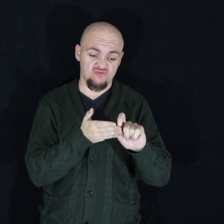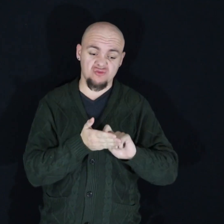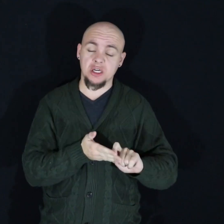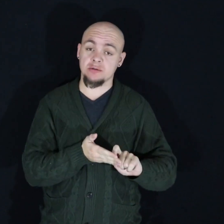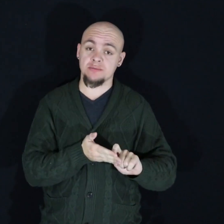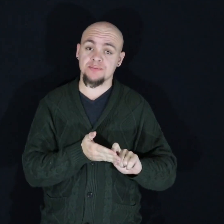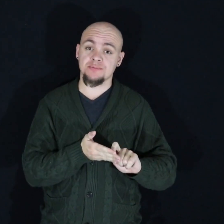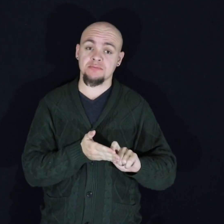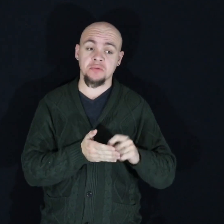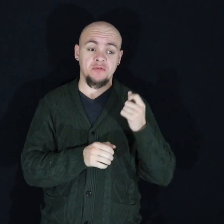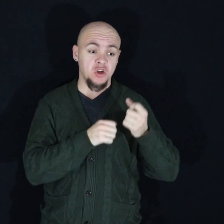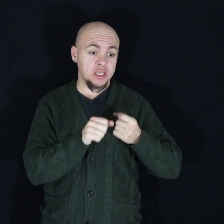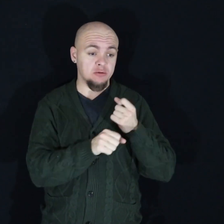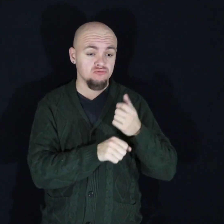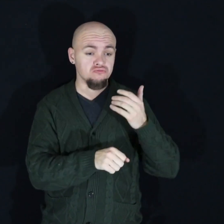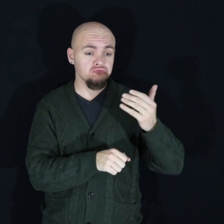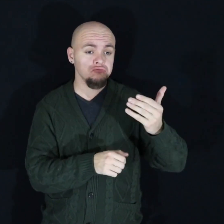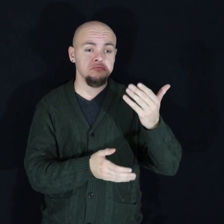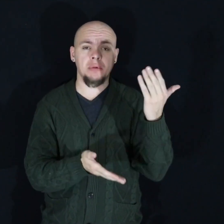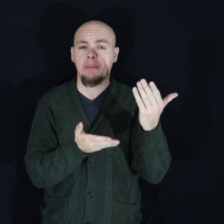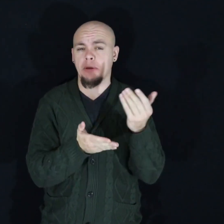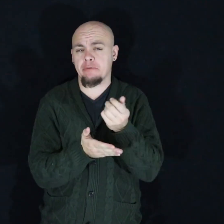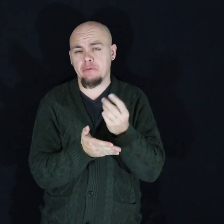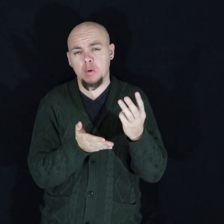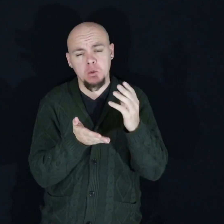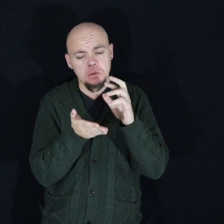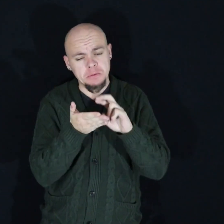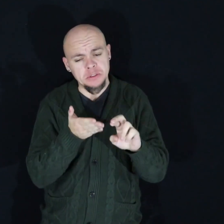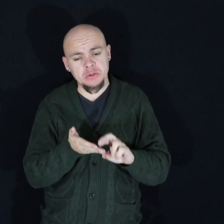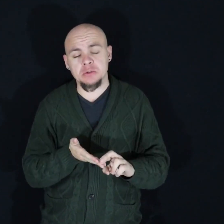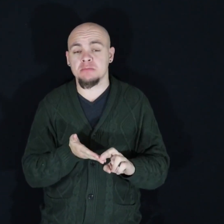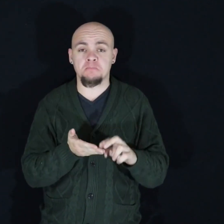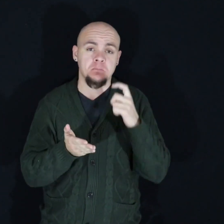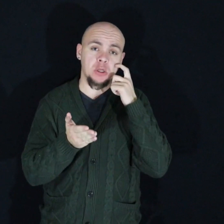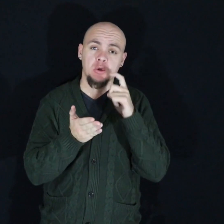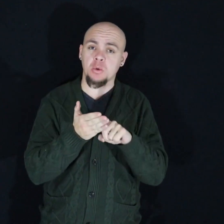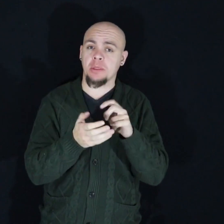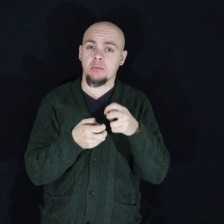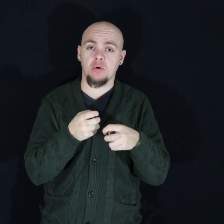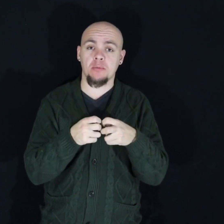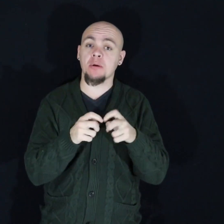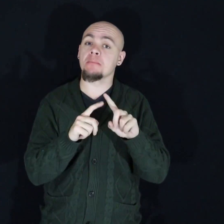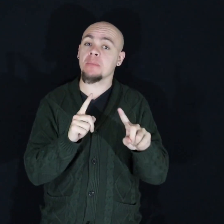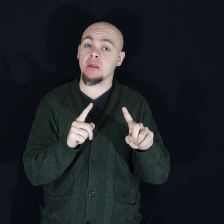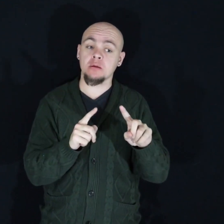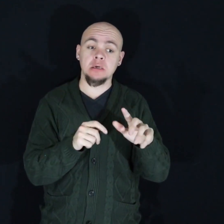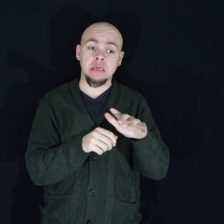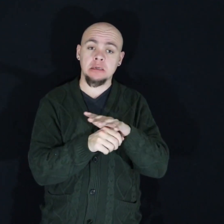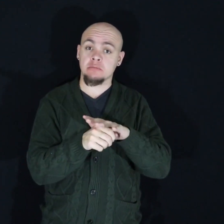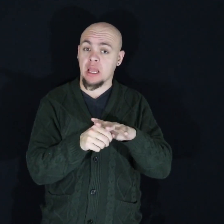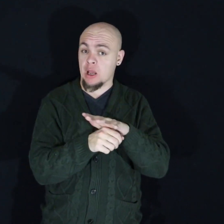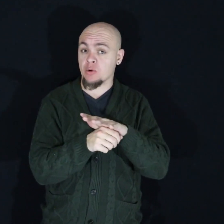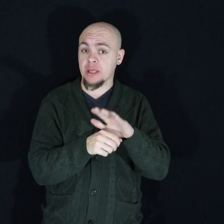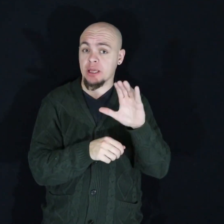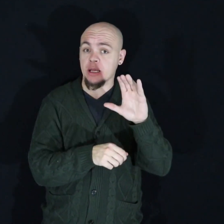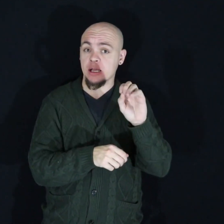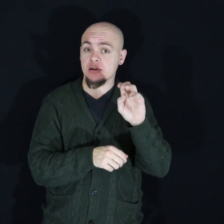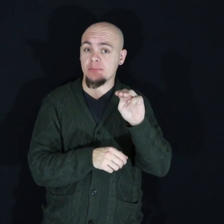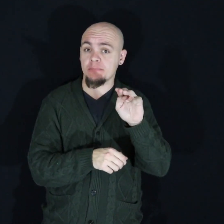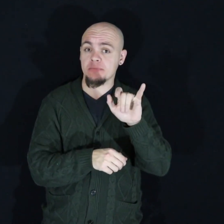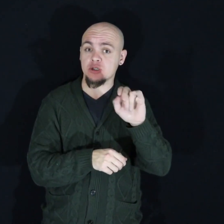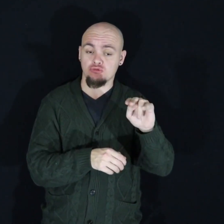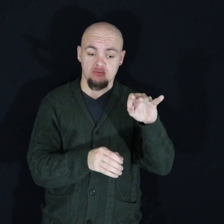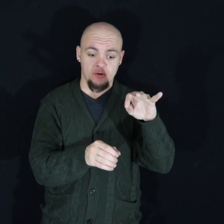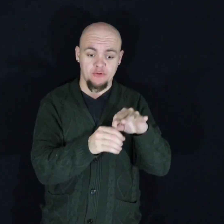study, not much has been done to address this problem. However, our Board of County Commissioners this past spring voted